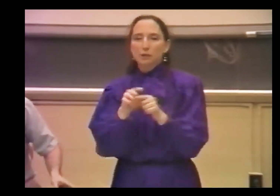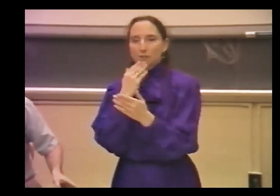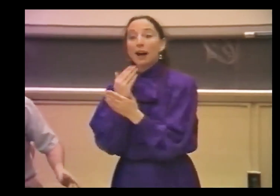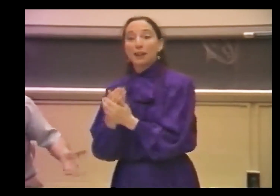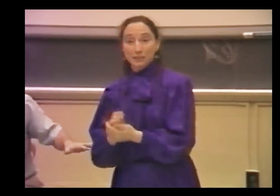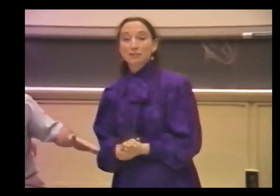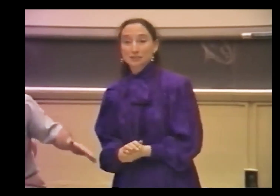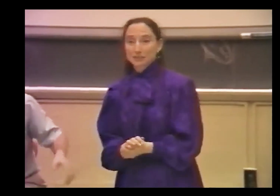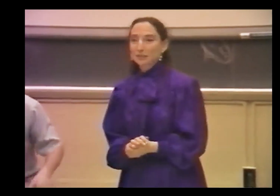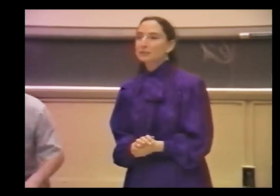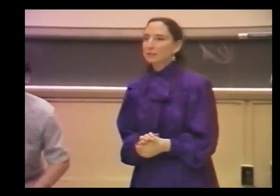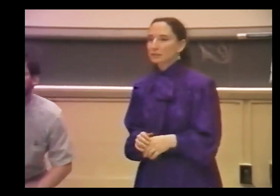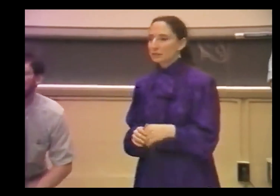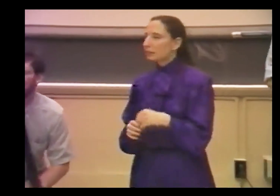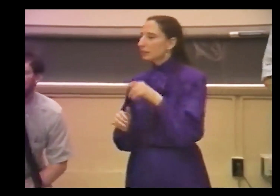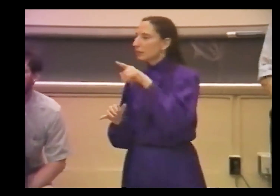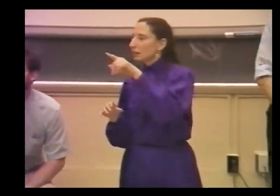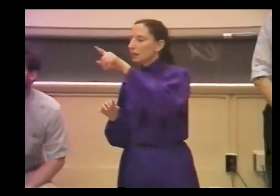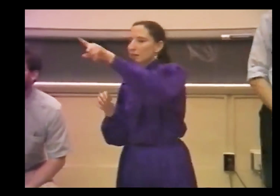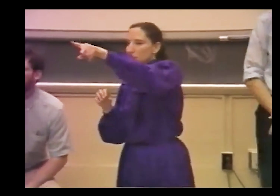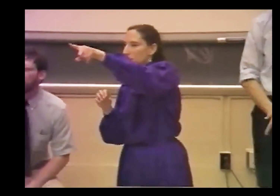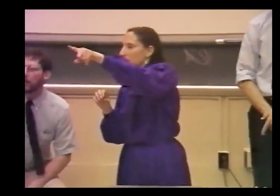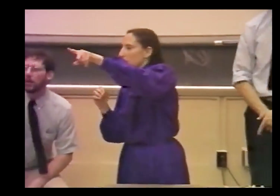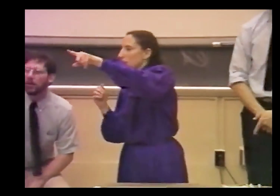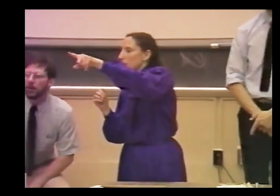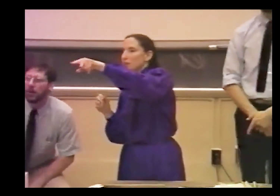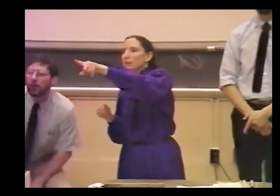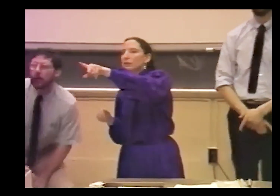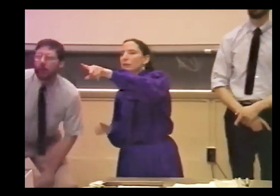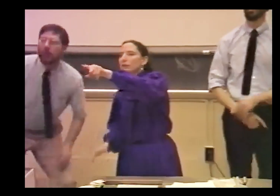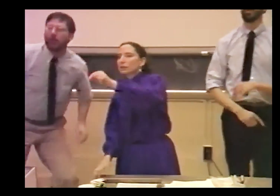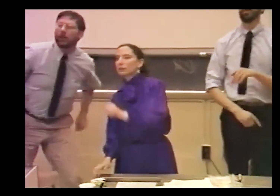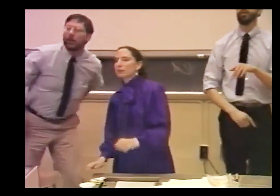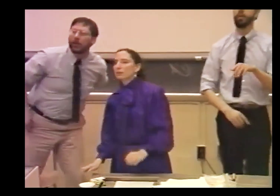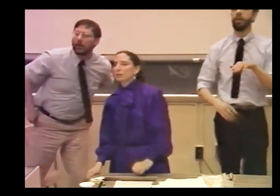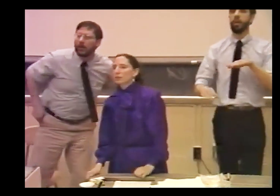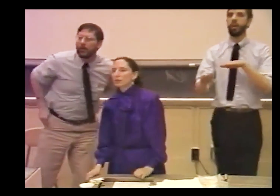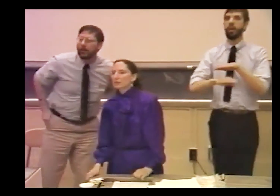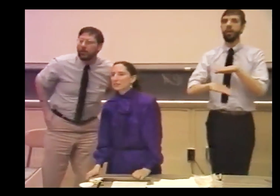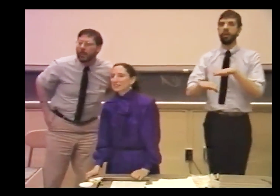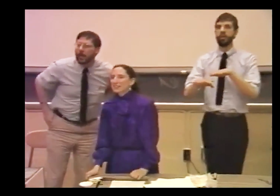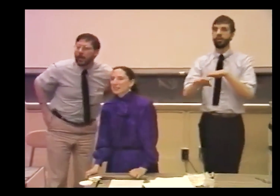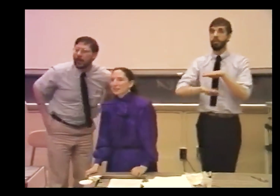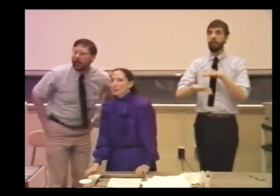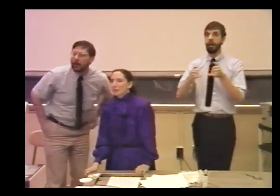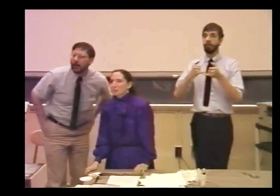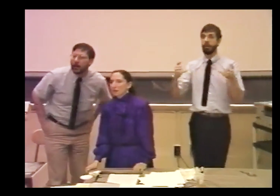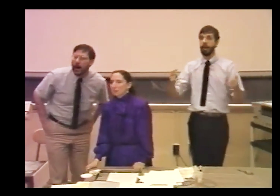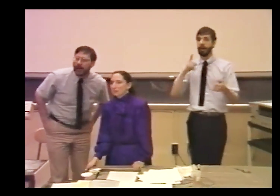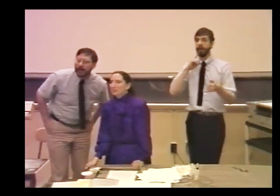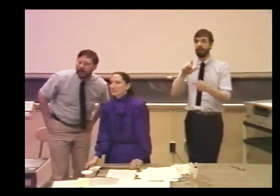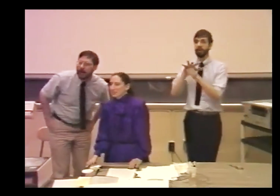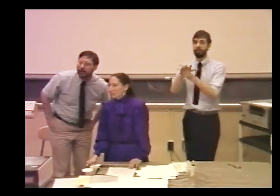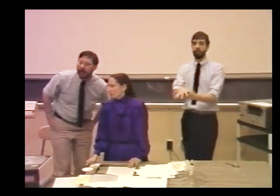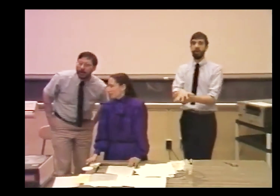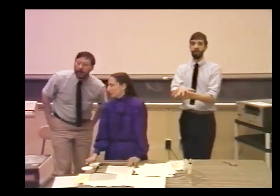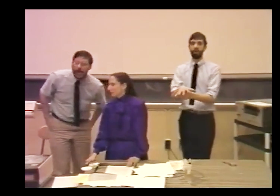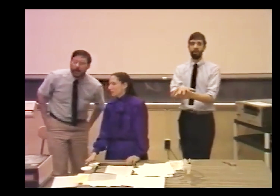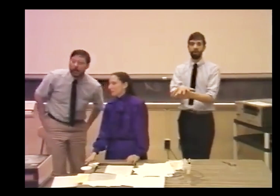equally valid. There's another. Bottom I think the bottom line is that ASL